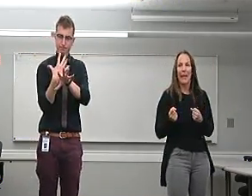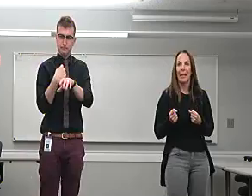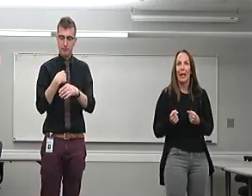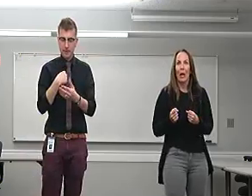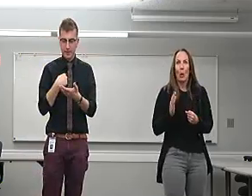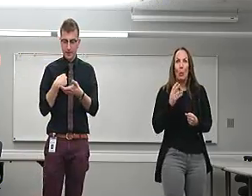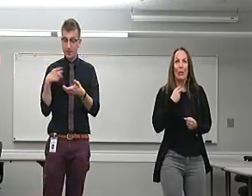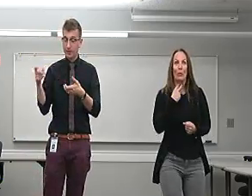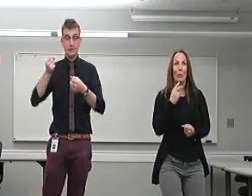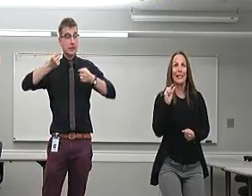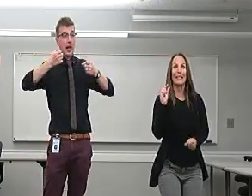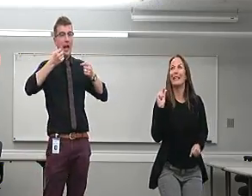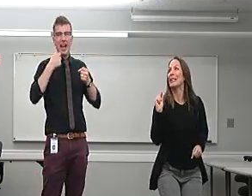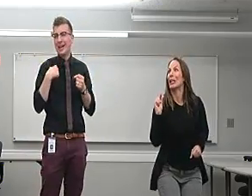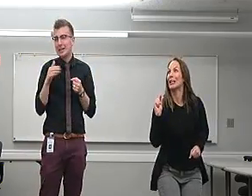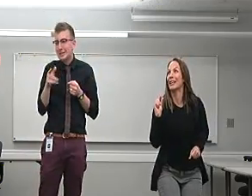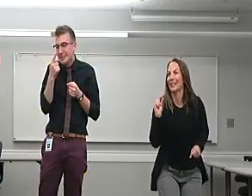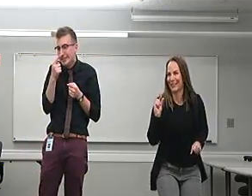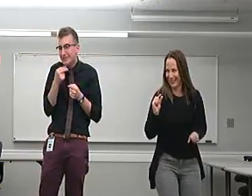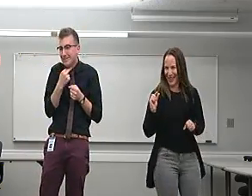you voice a little?